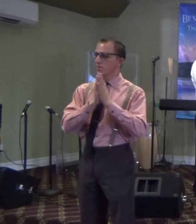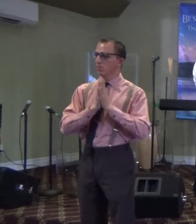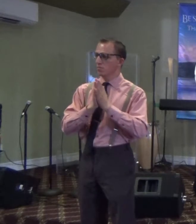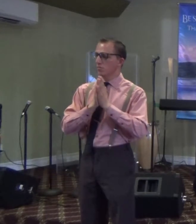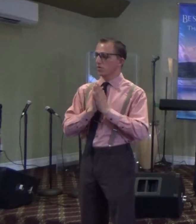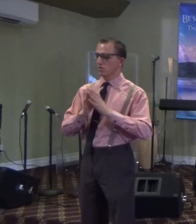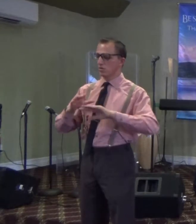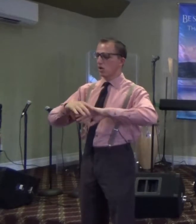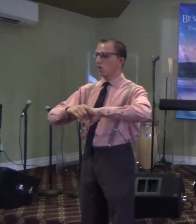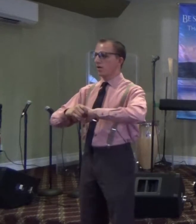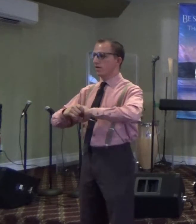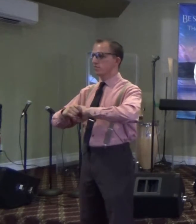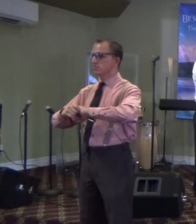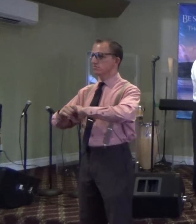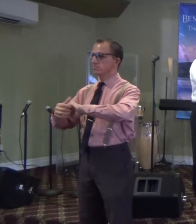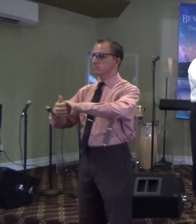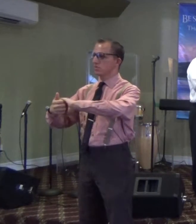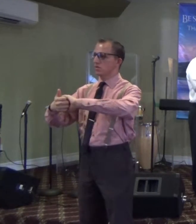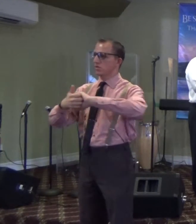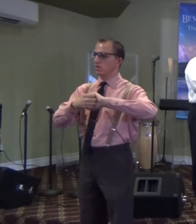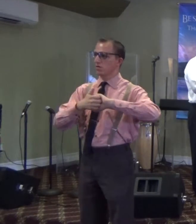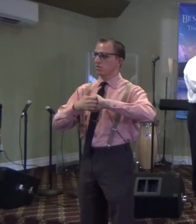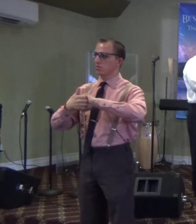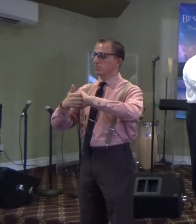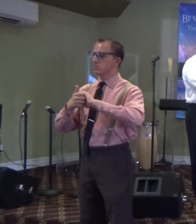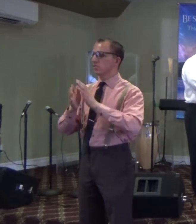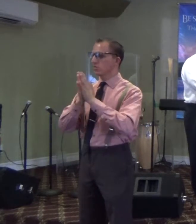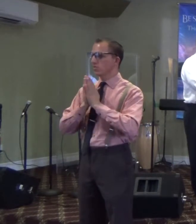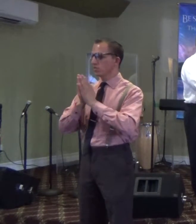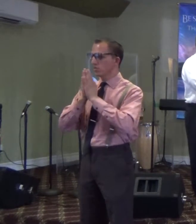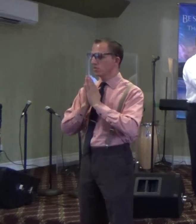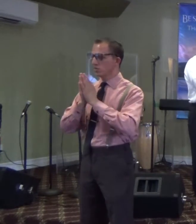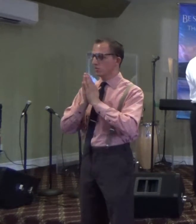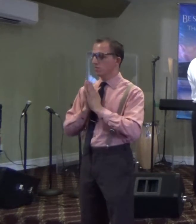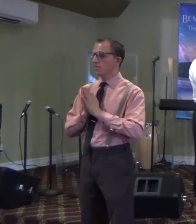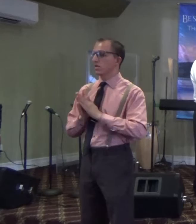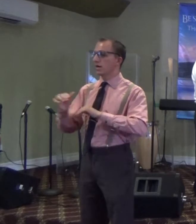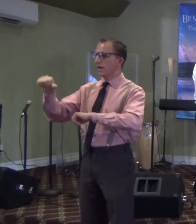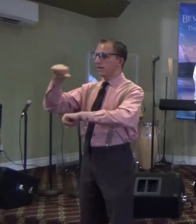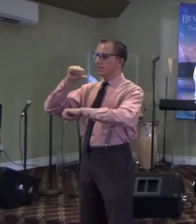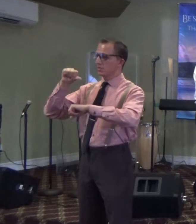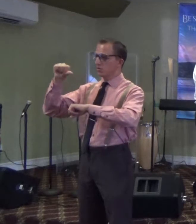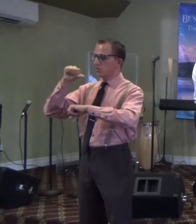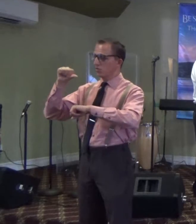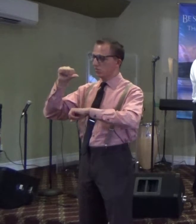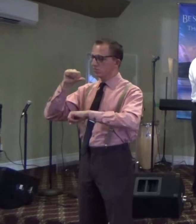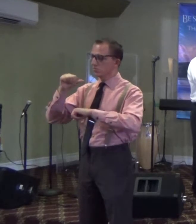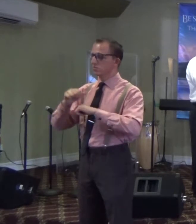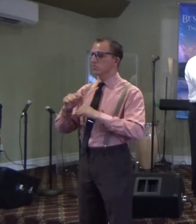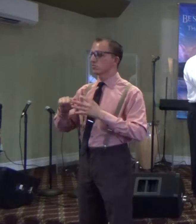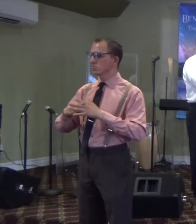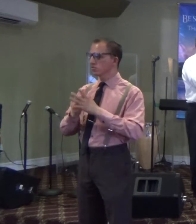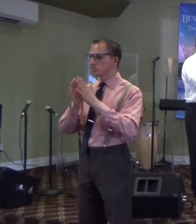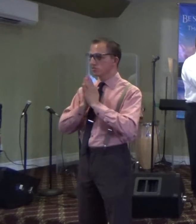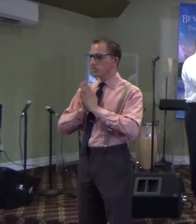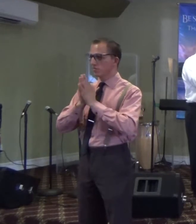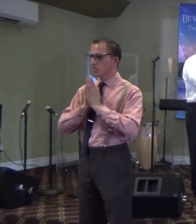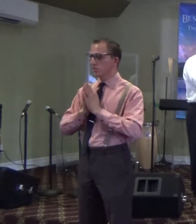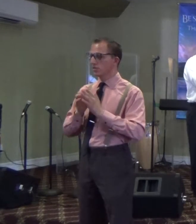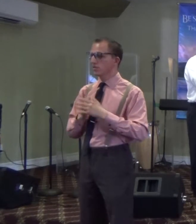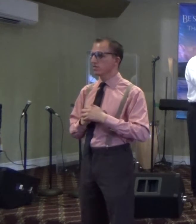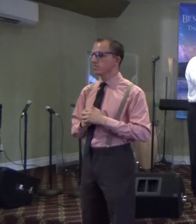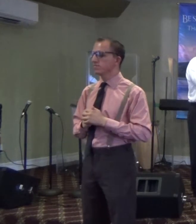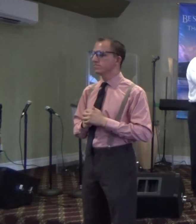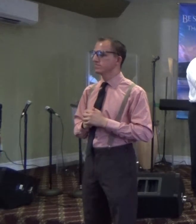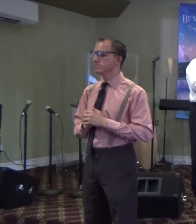de la mano We're going to hold our y hands. vamos a orar. And we're going to pray. Yo los ungí con aceite. I anointed them with Empezamos a oil. orar. We began to pray,